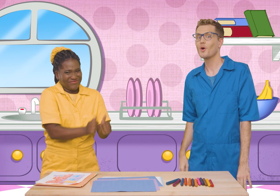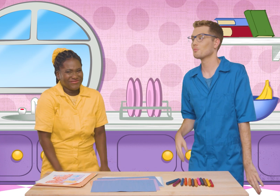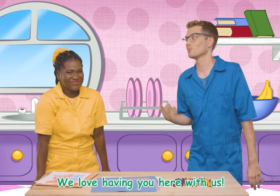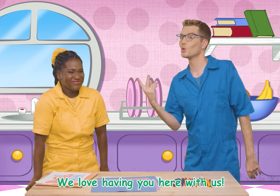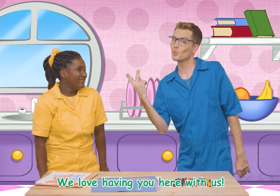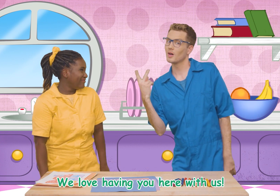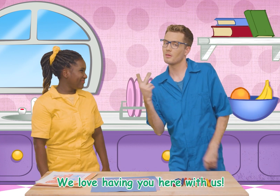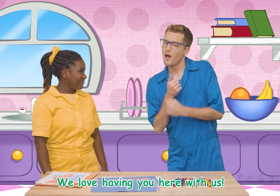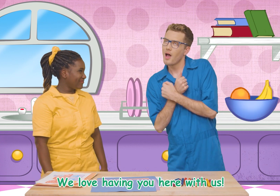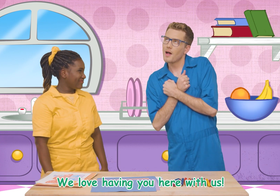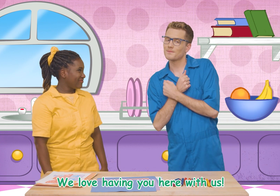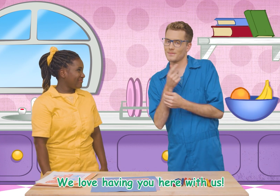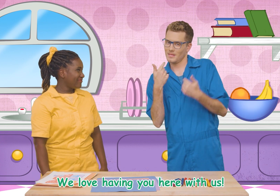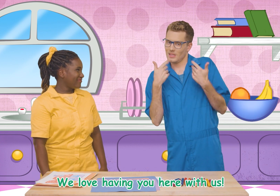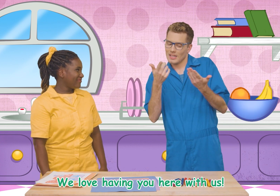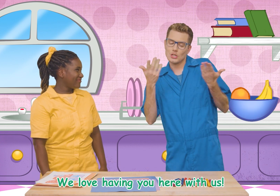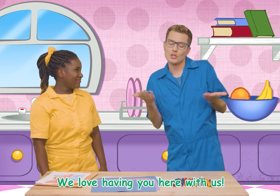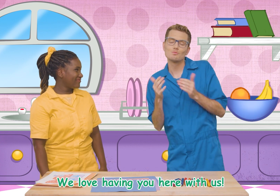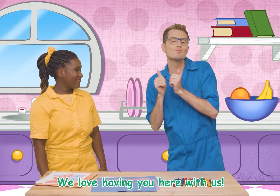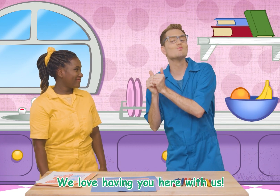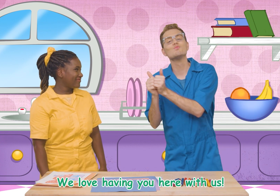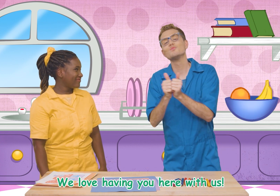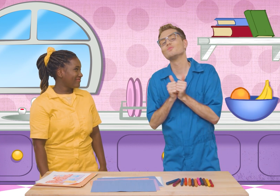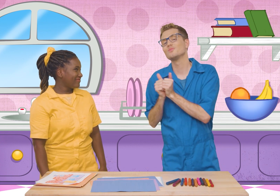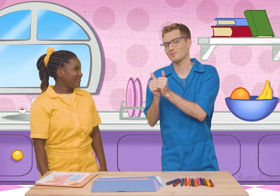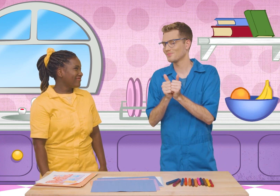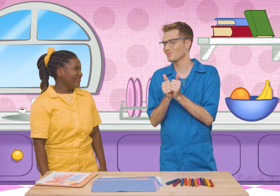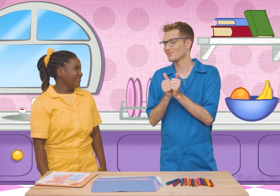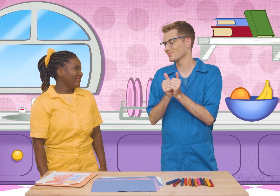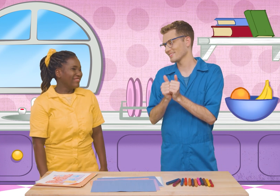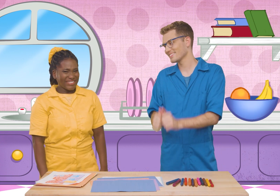We love having you here with us.